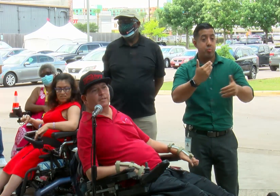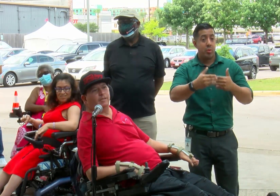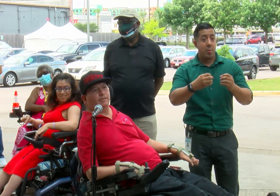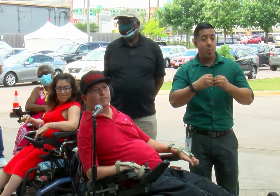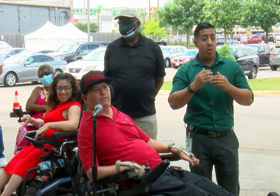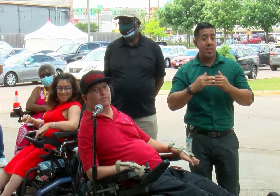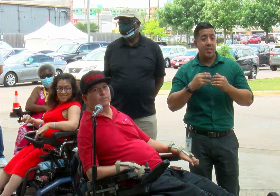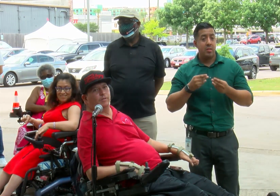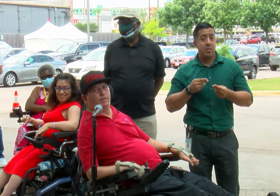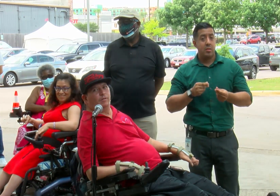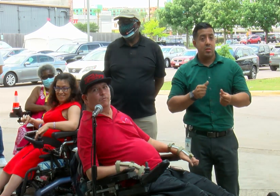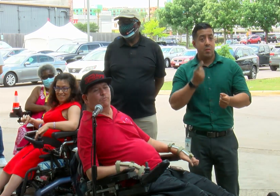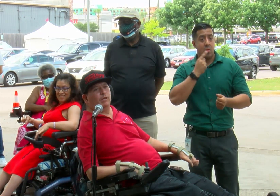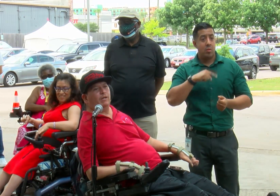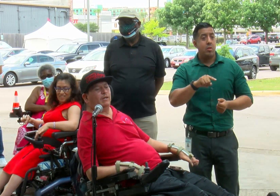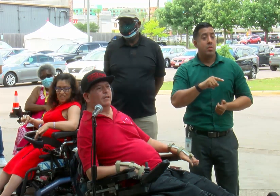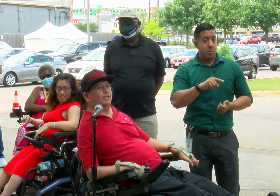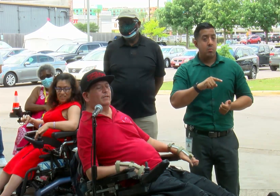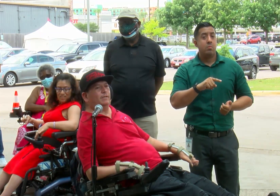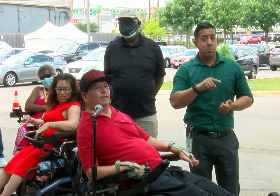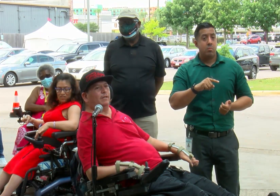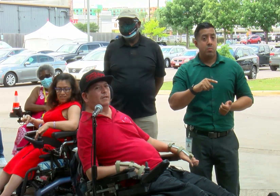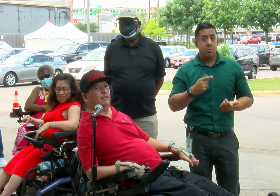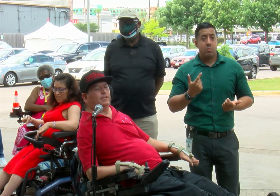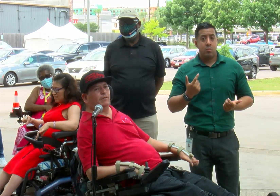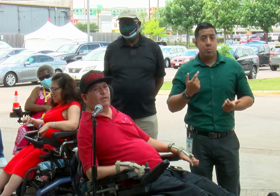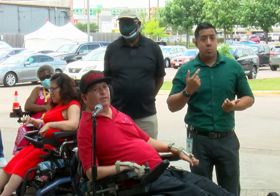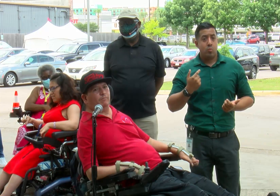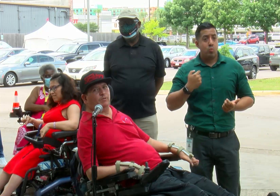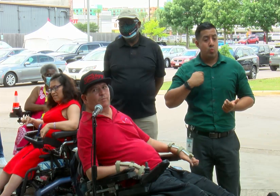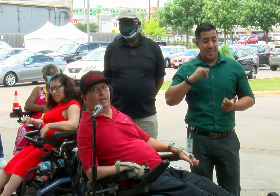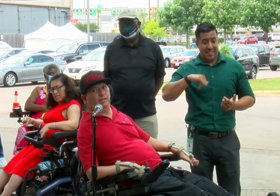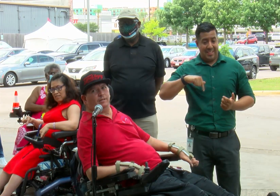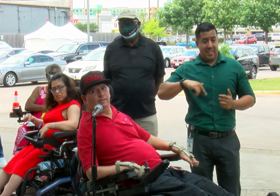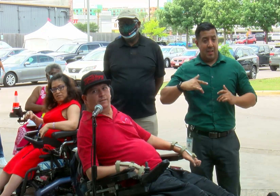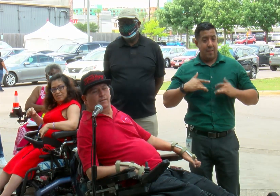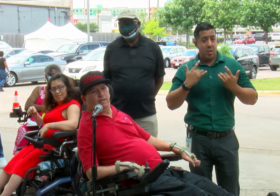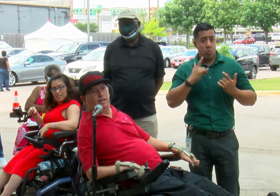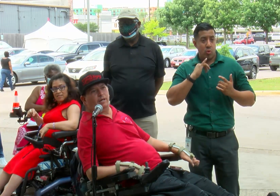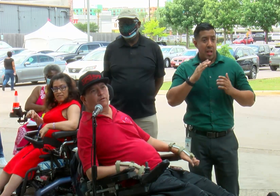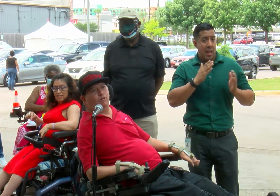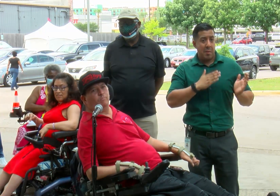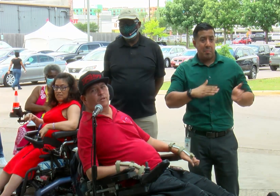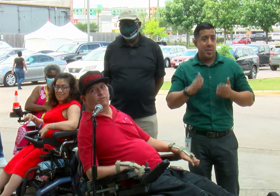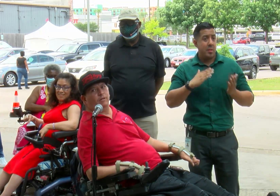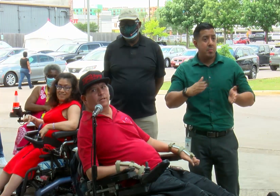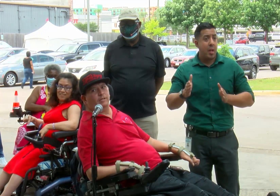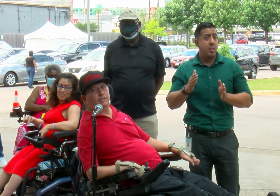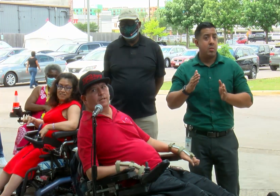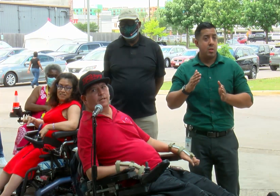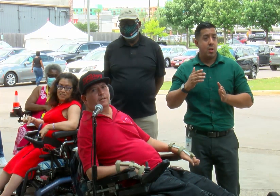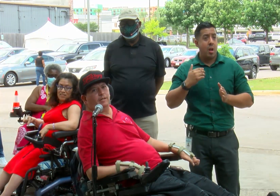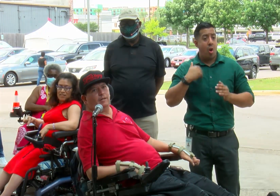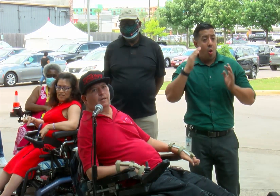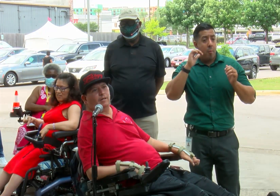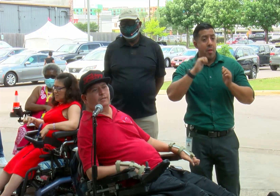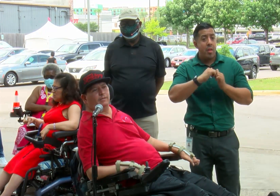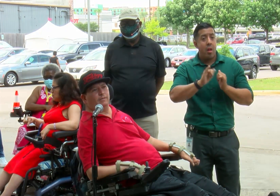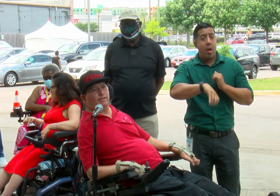made easy. We this event was planning. I hope the other